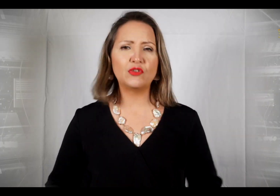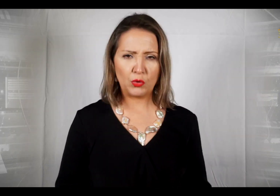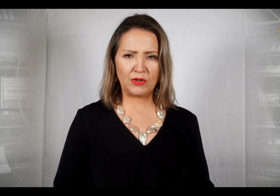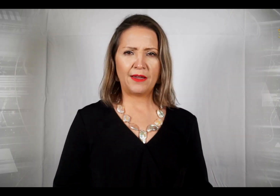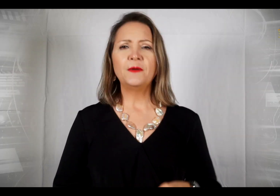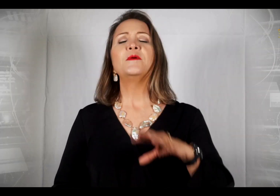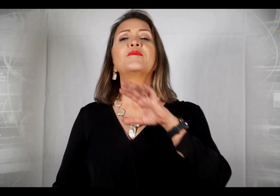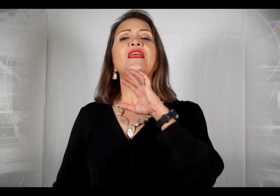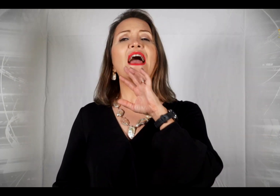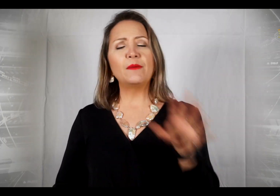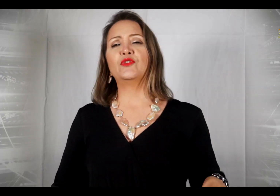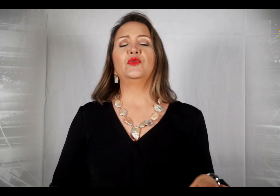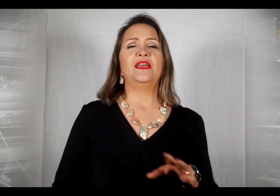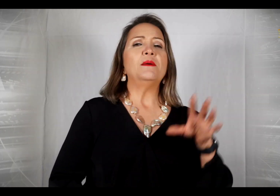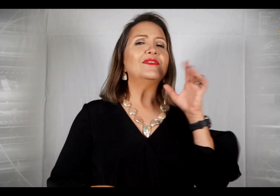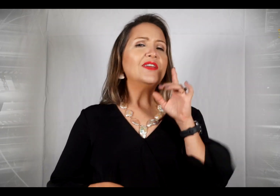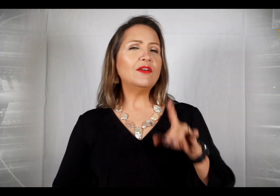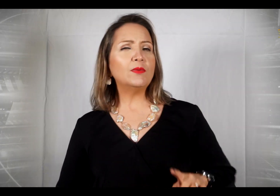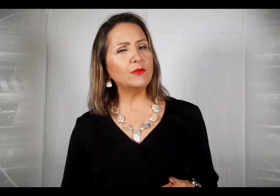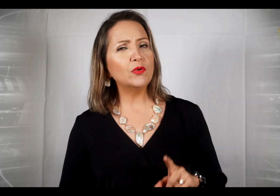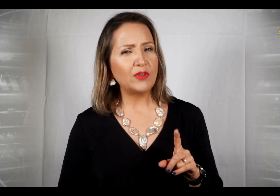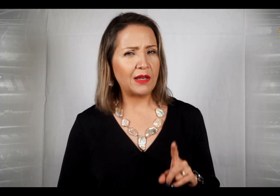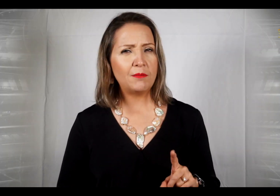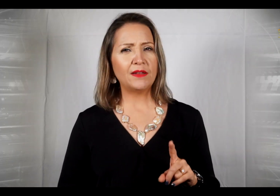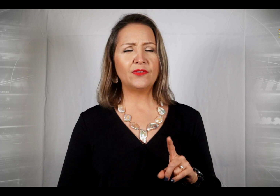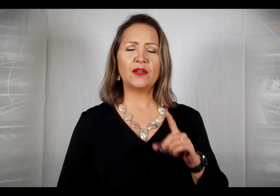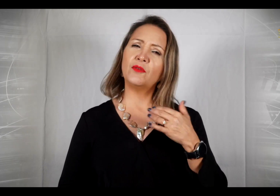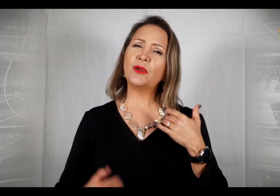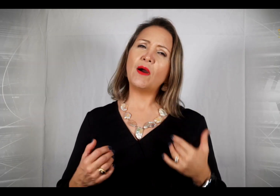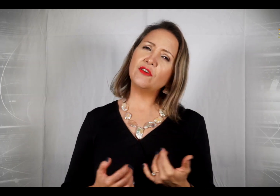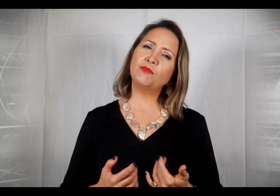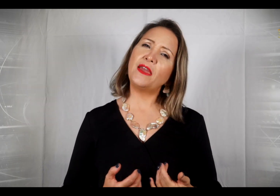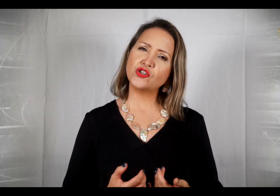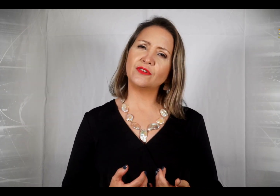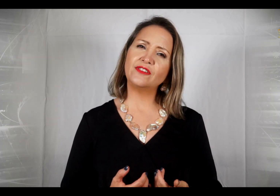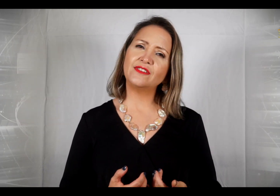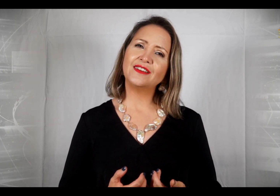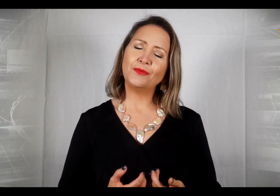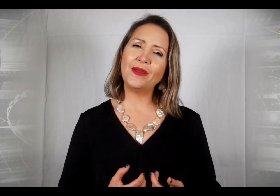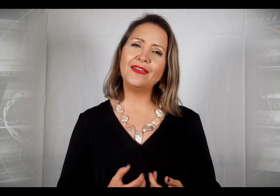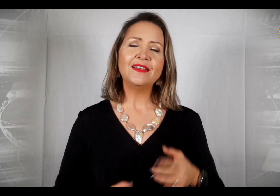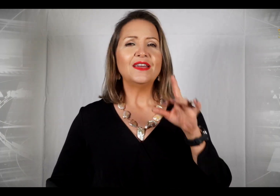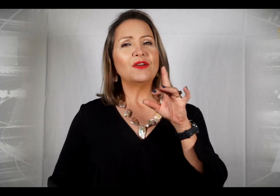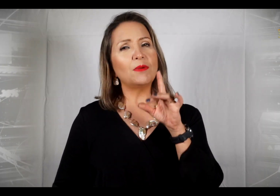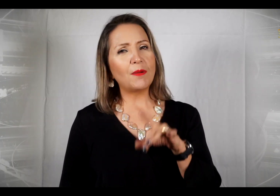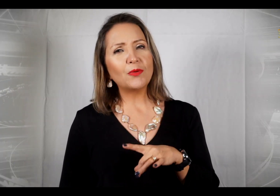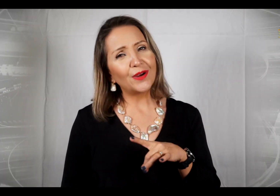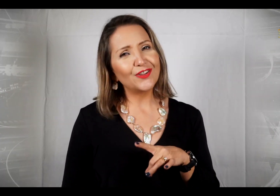Absolutely. Absolutely. Mascara is one of those elements that requires patience, right? Remember what I told